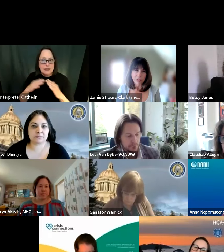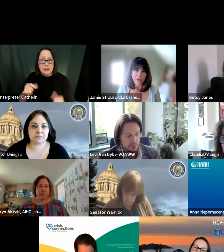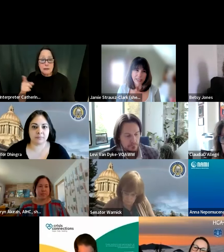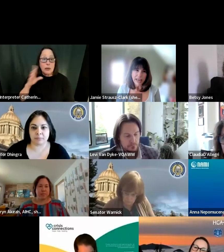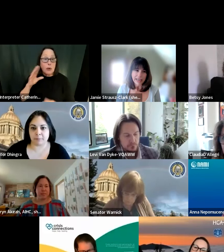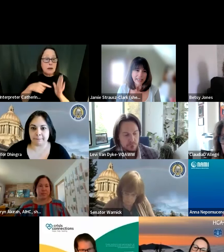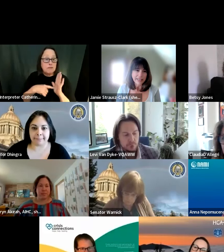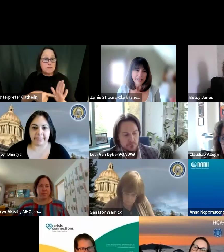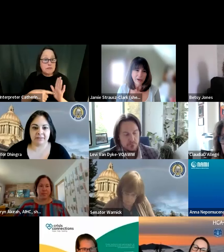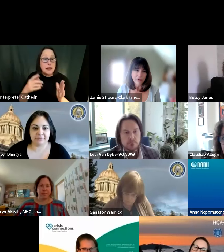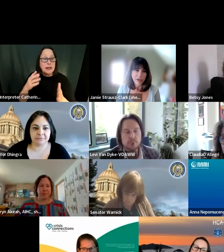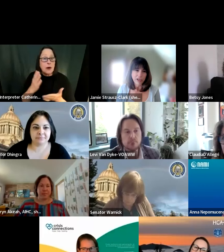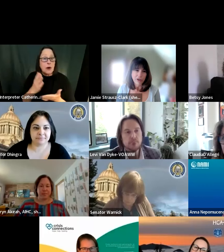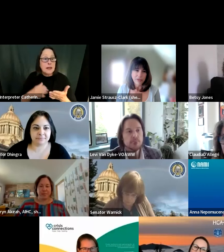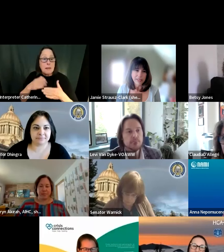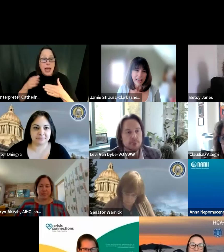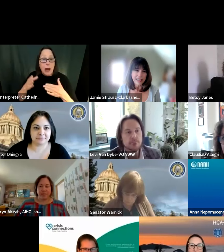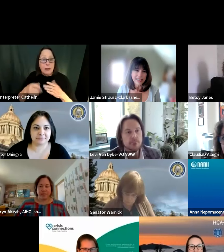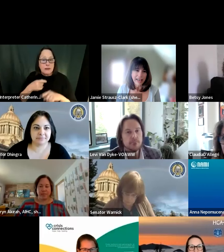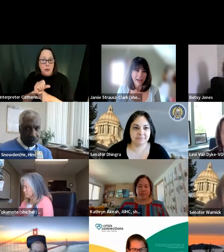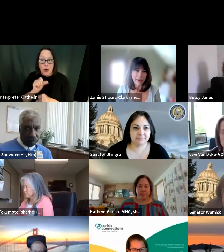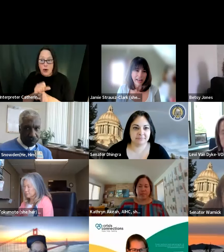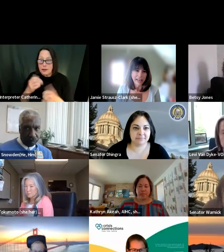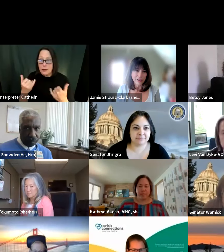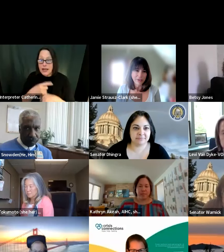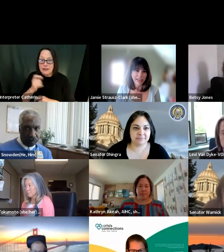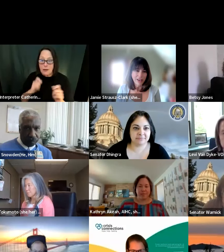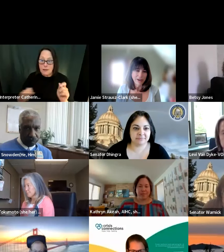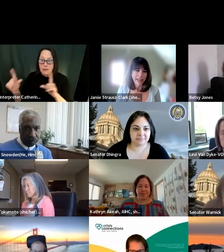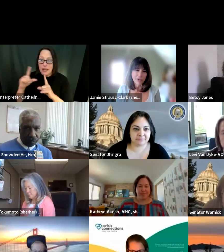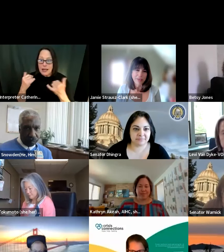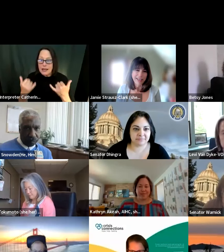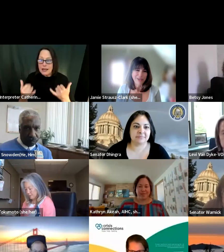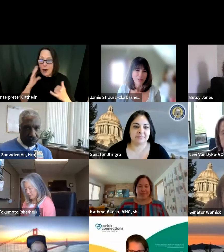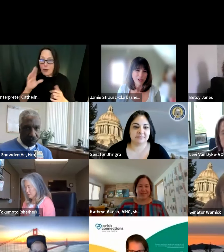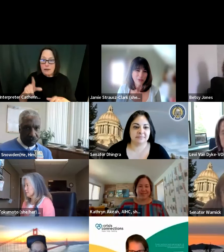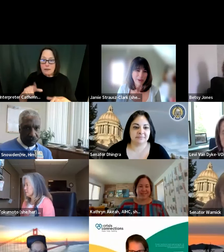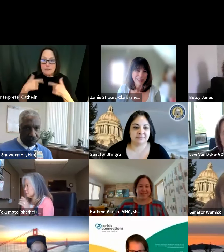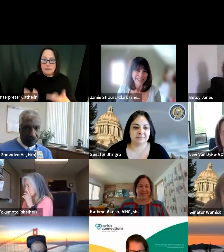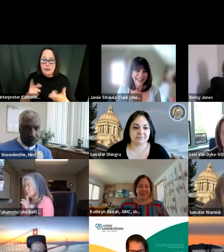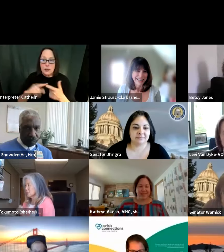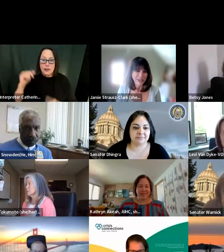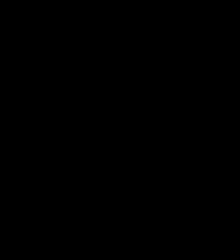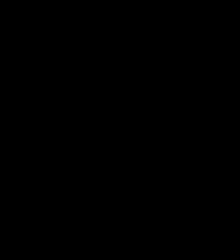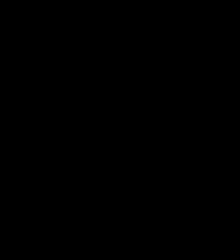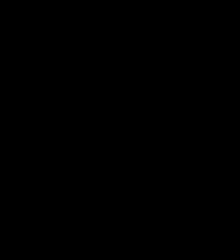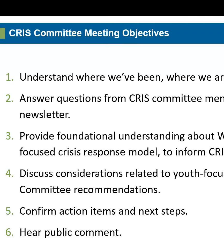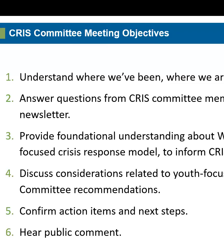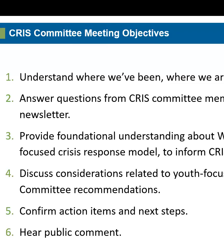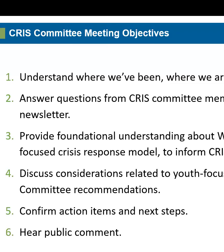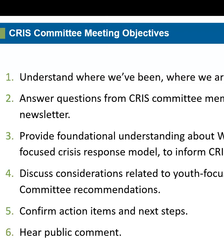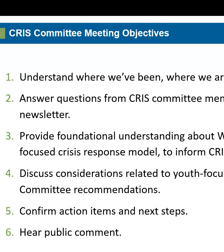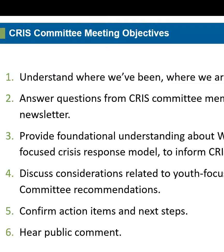of this work with you today. So if we could cue up those slides and hand it over to Catherine. Catherine, thank you so much for being with us today and sharing some